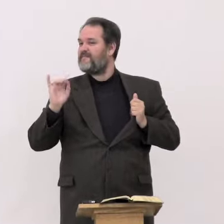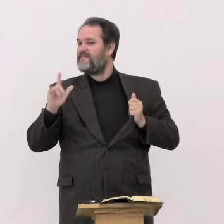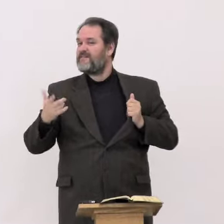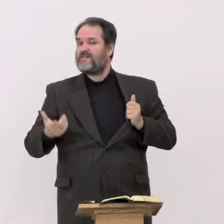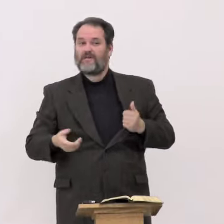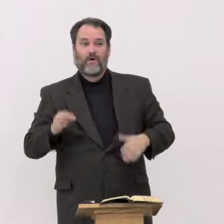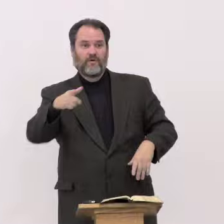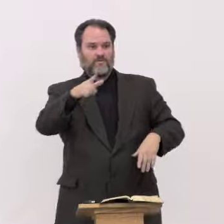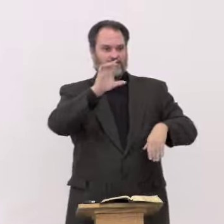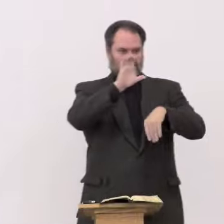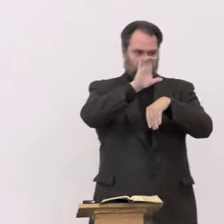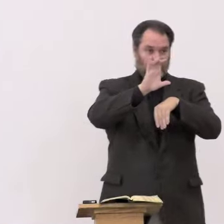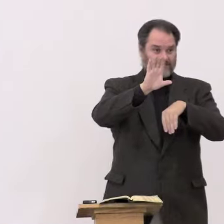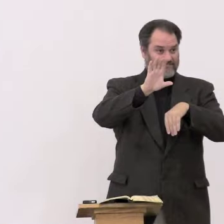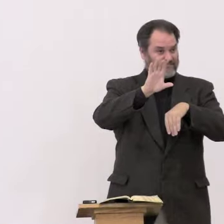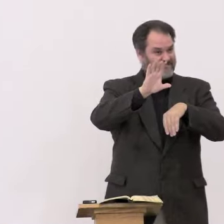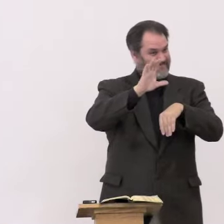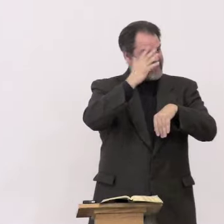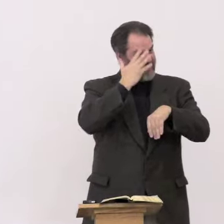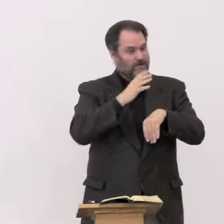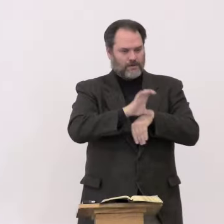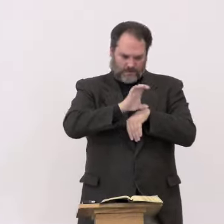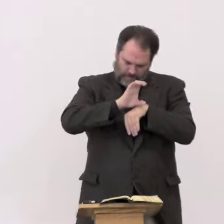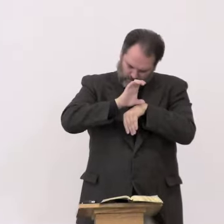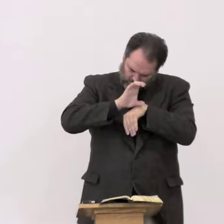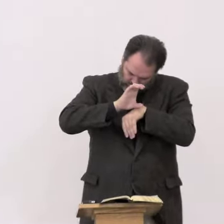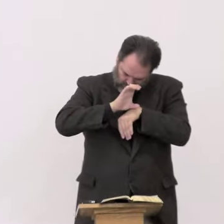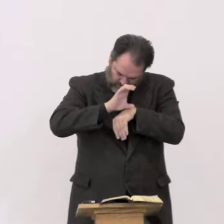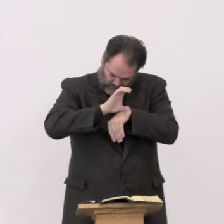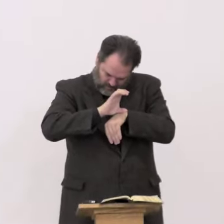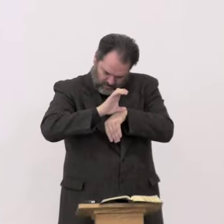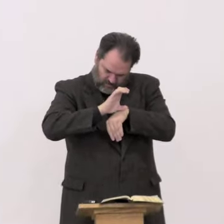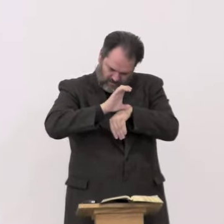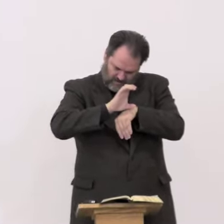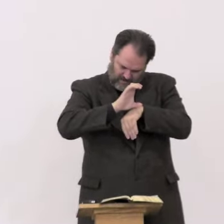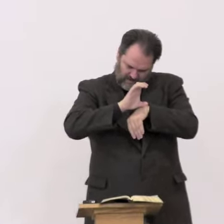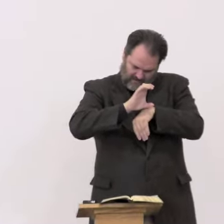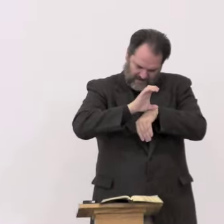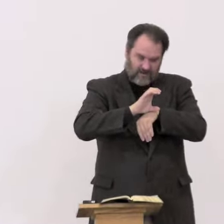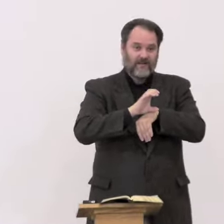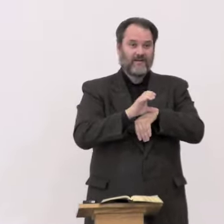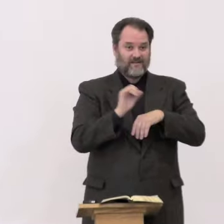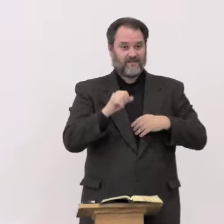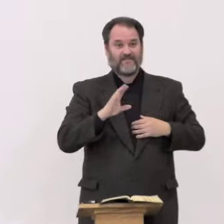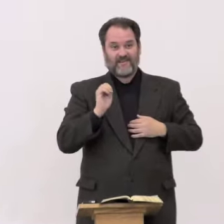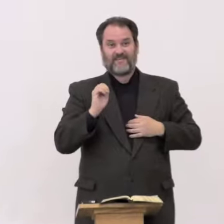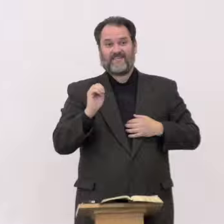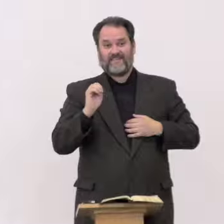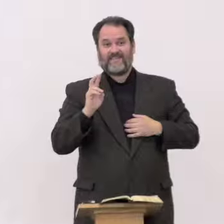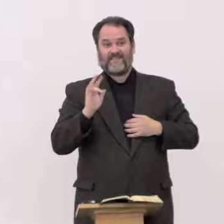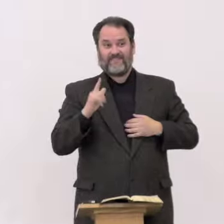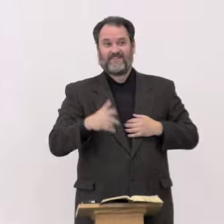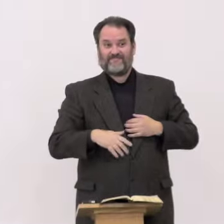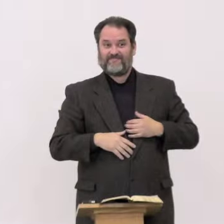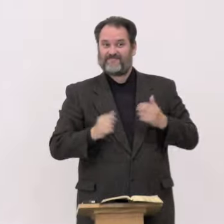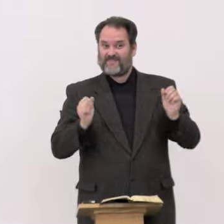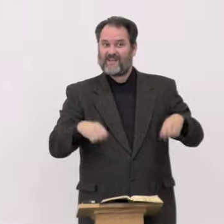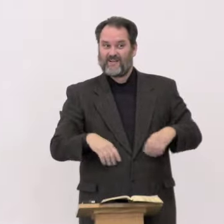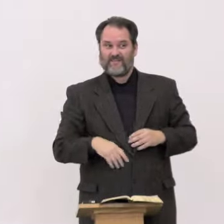have it clean, you know, your heart's evil. Or you think all about the church,